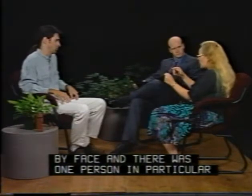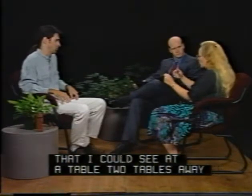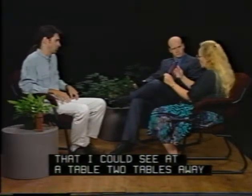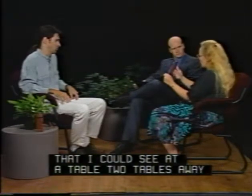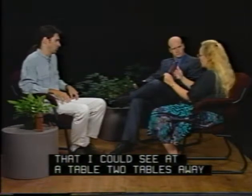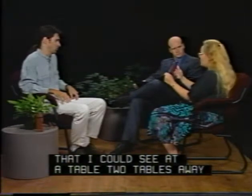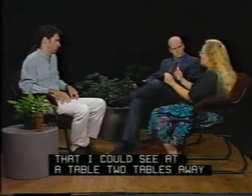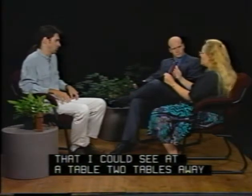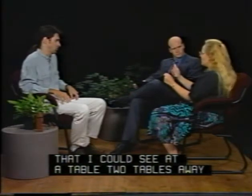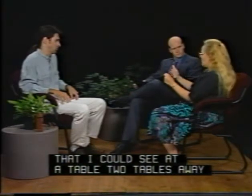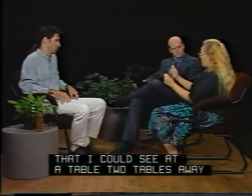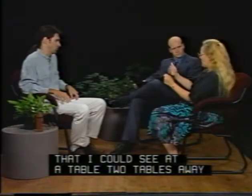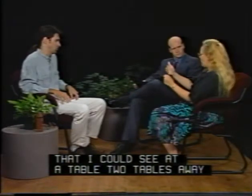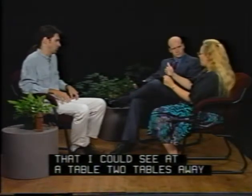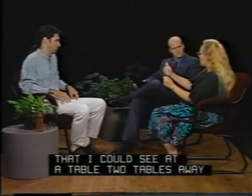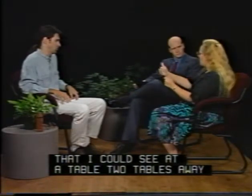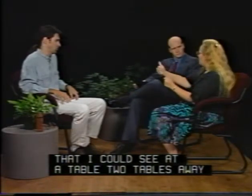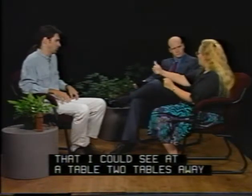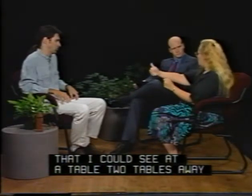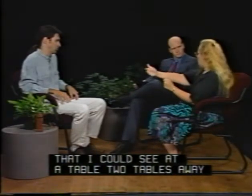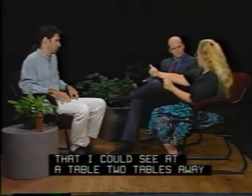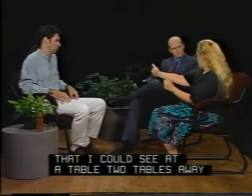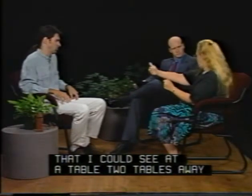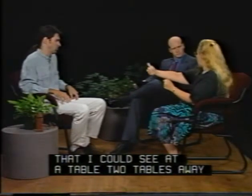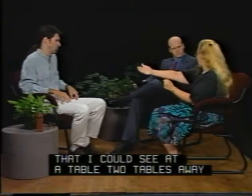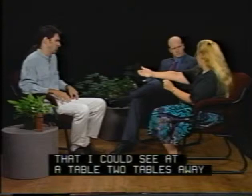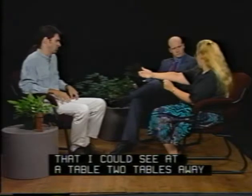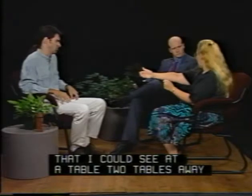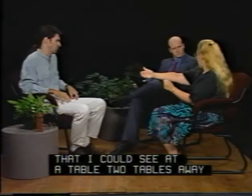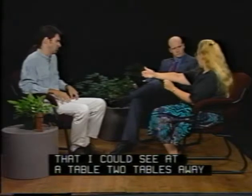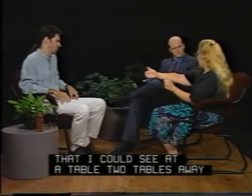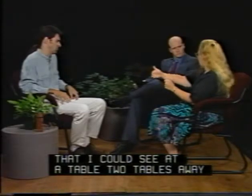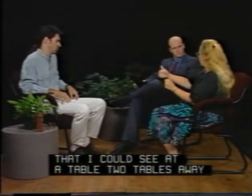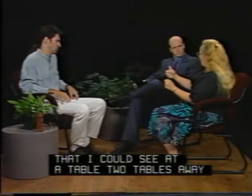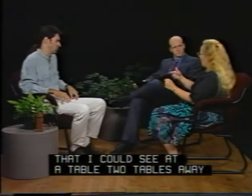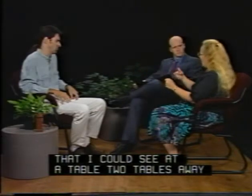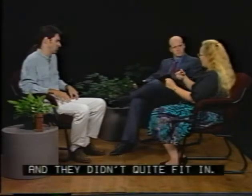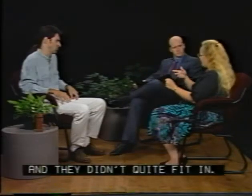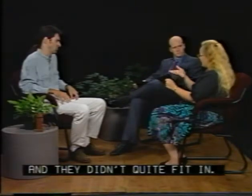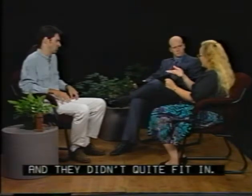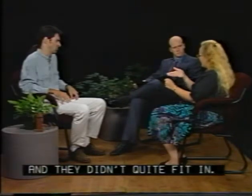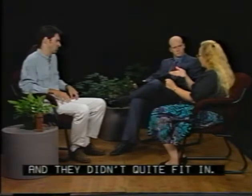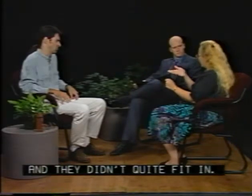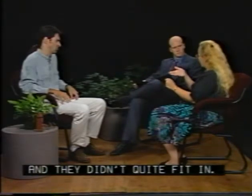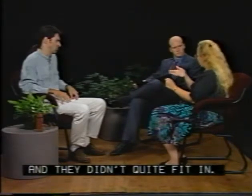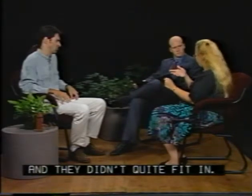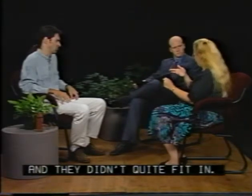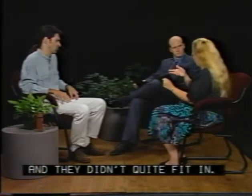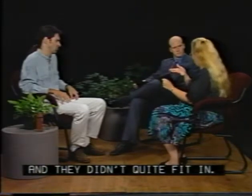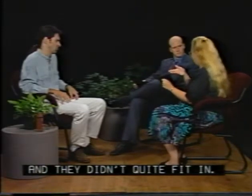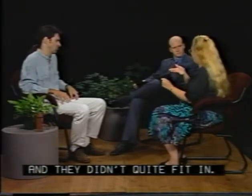could see at a table, two tables away, and they didn't quite fit